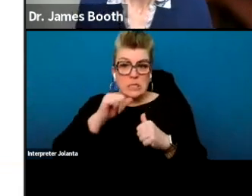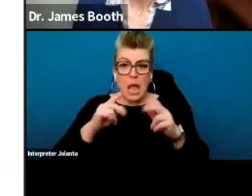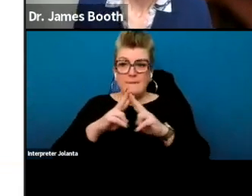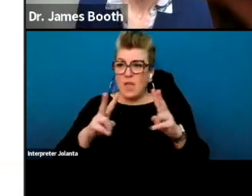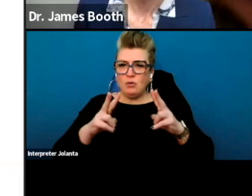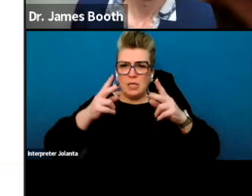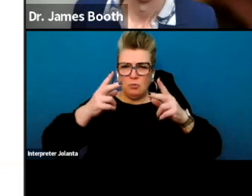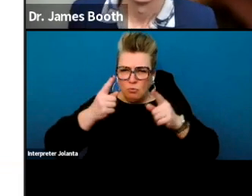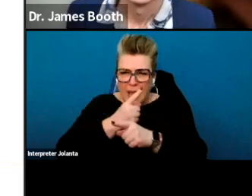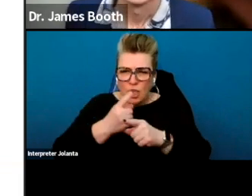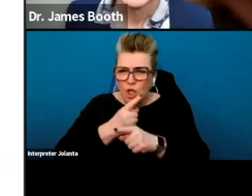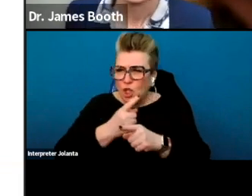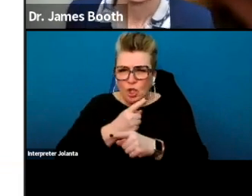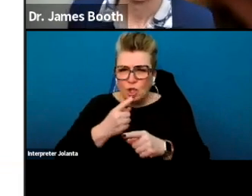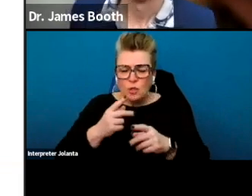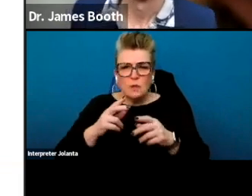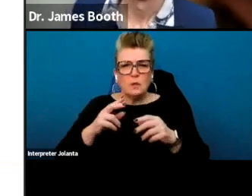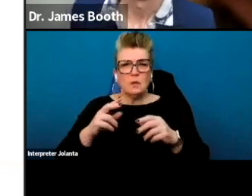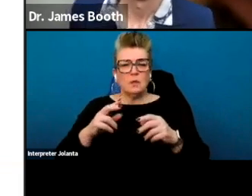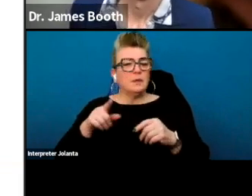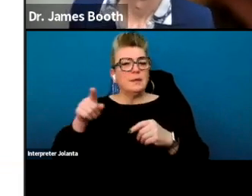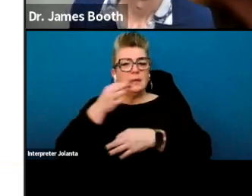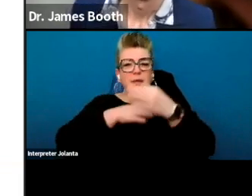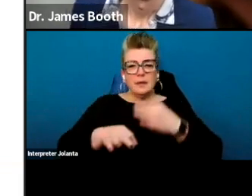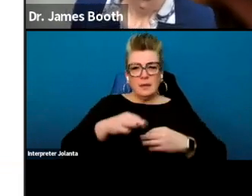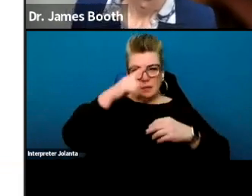is that they rely more on mapping of